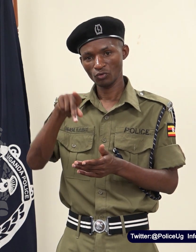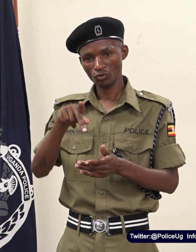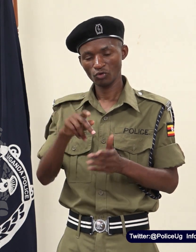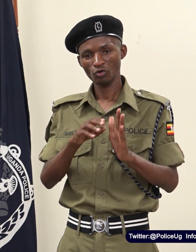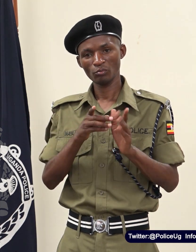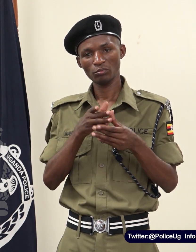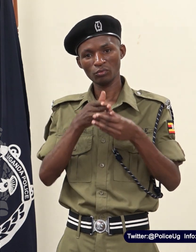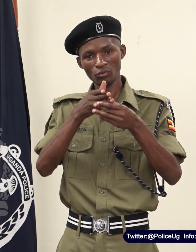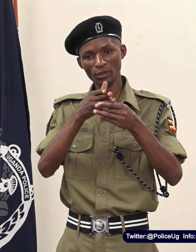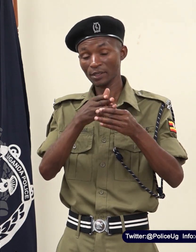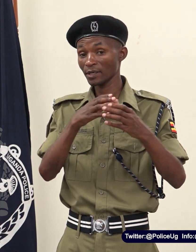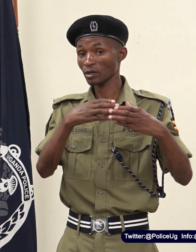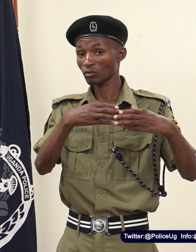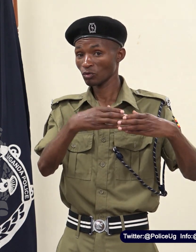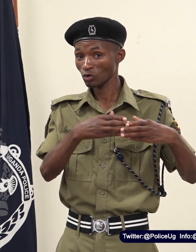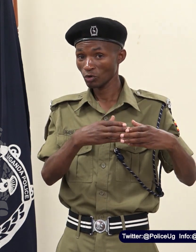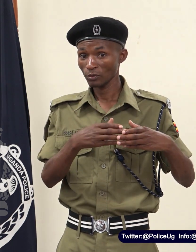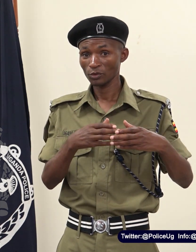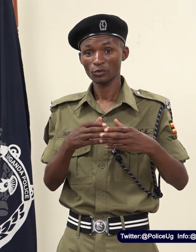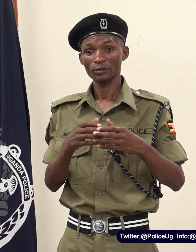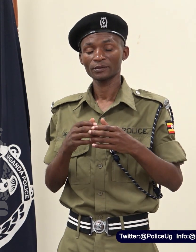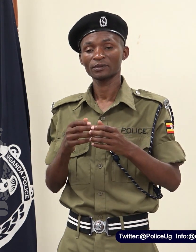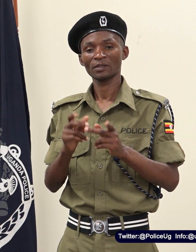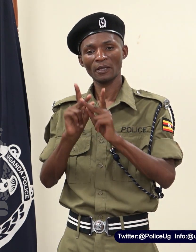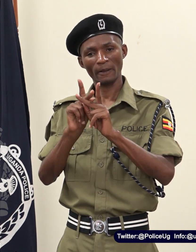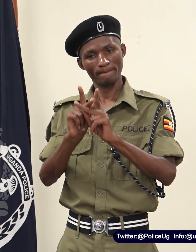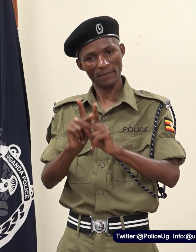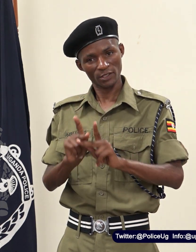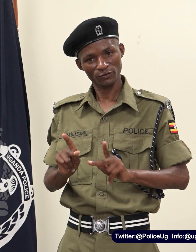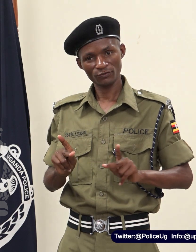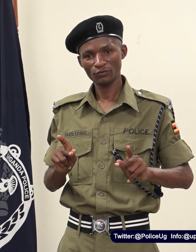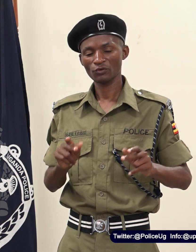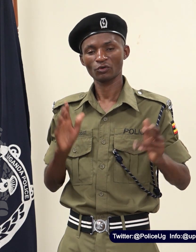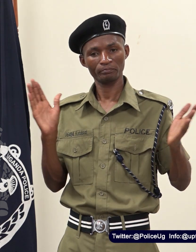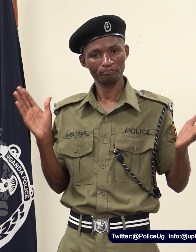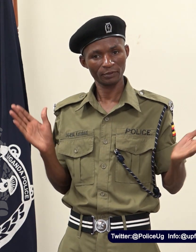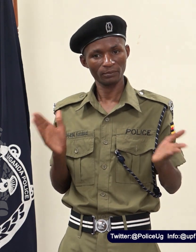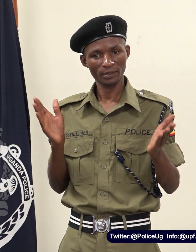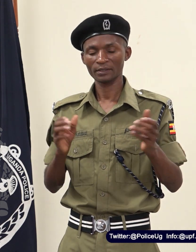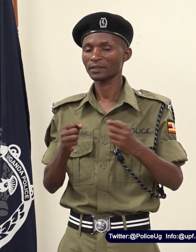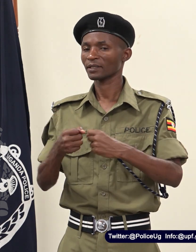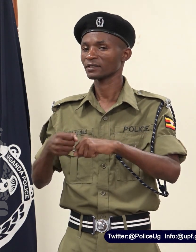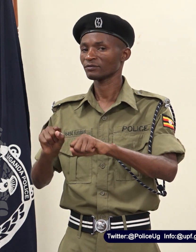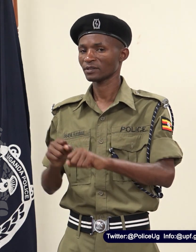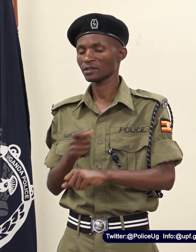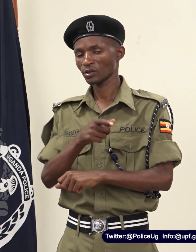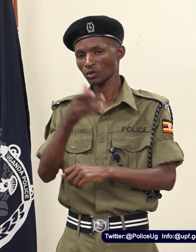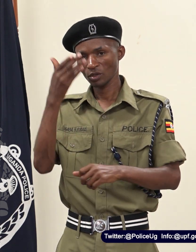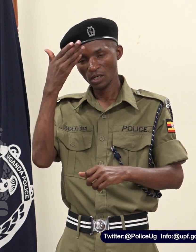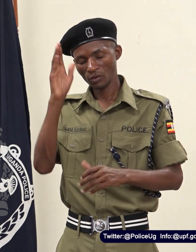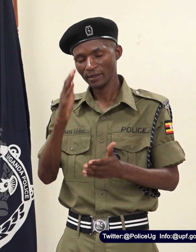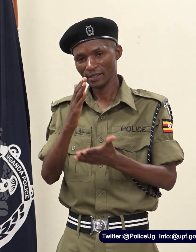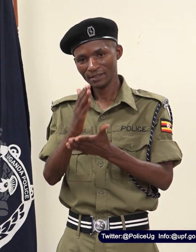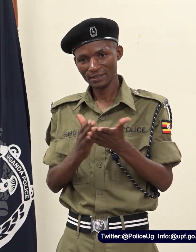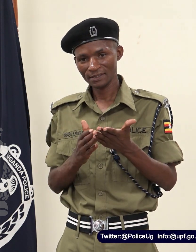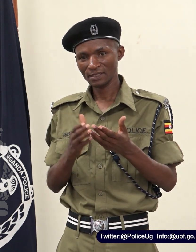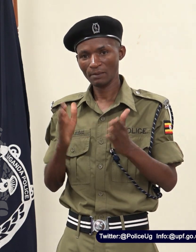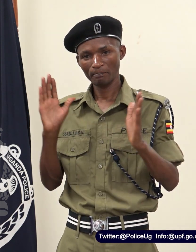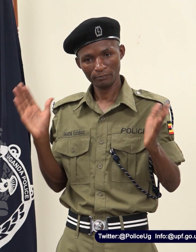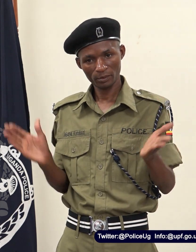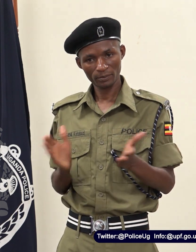activities. You are aware that some of these mobilization activities and opening of party